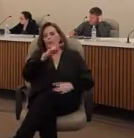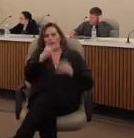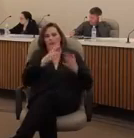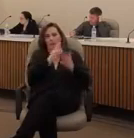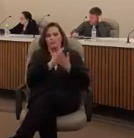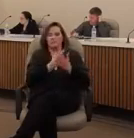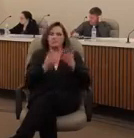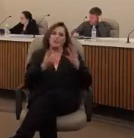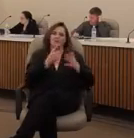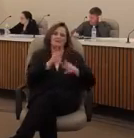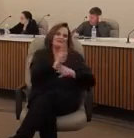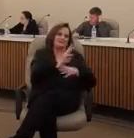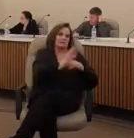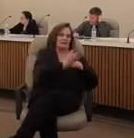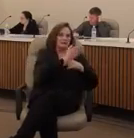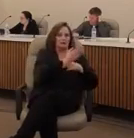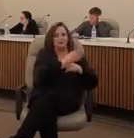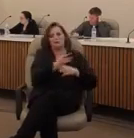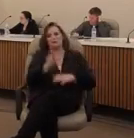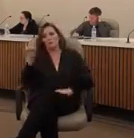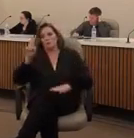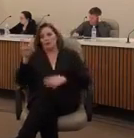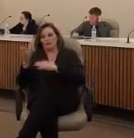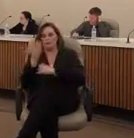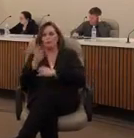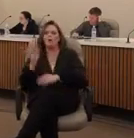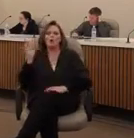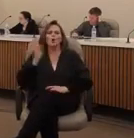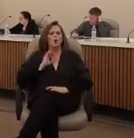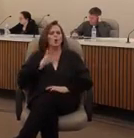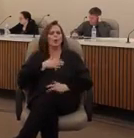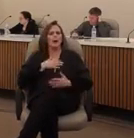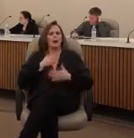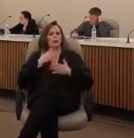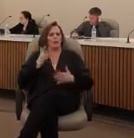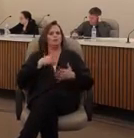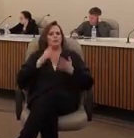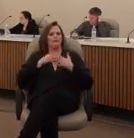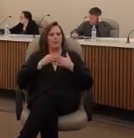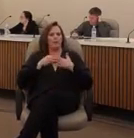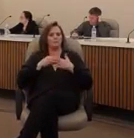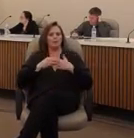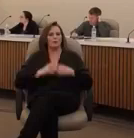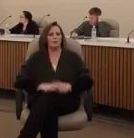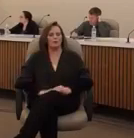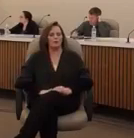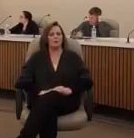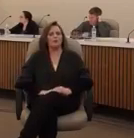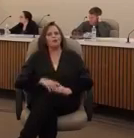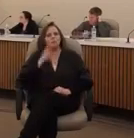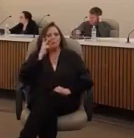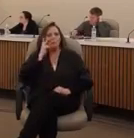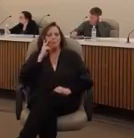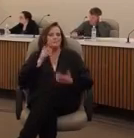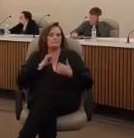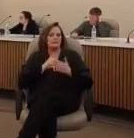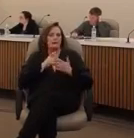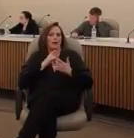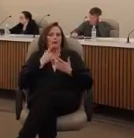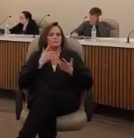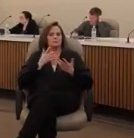a.m. We'd kind of like to keep the flexibility, just kind of respond and see how how things work when they're